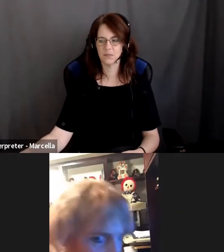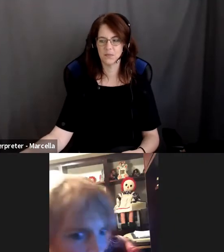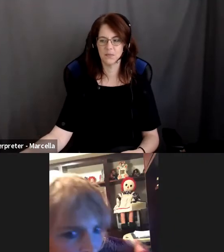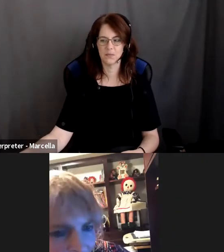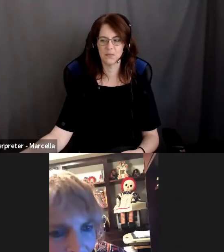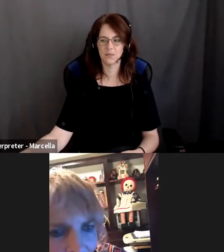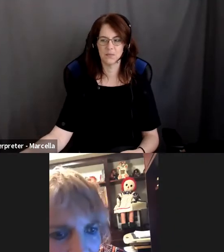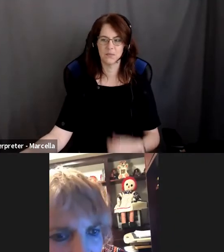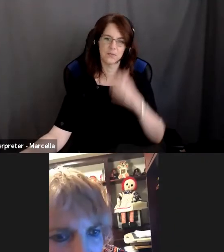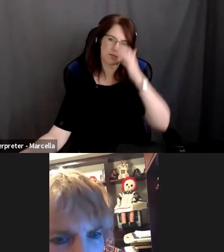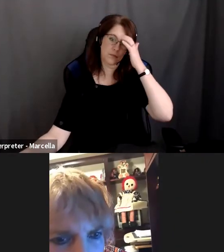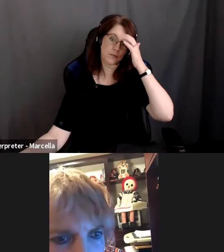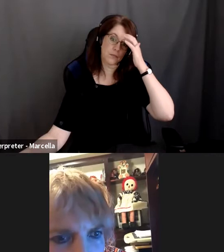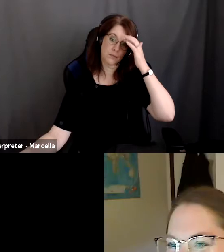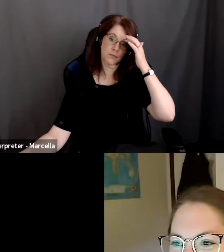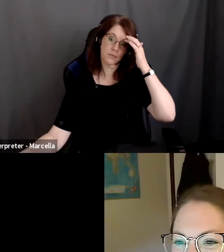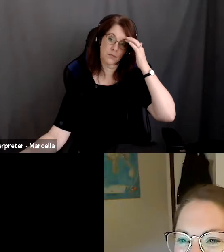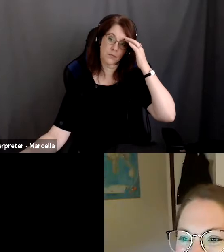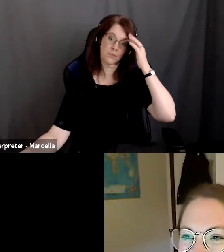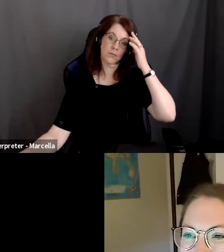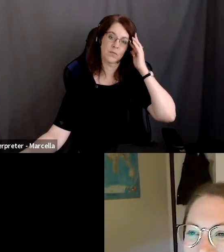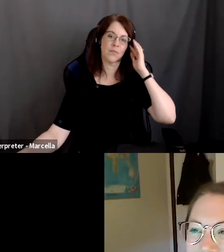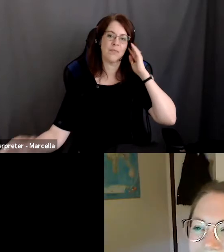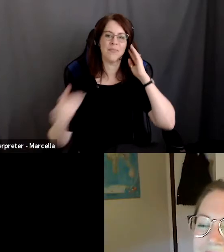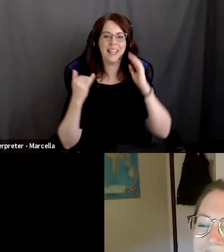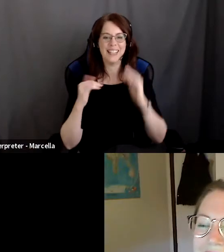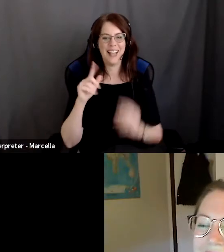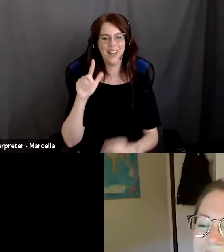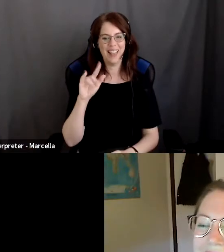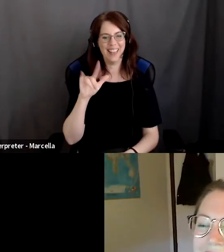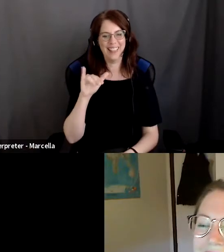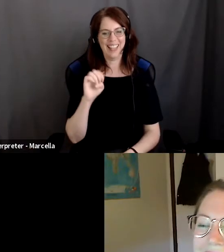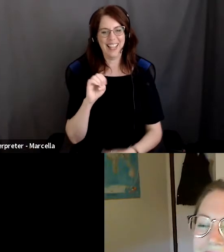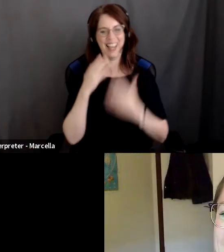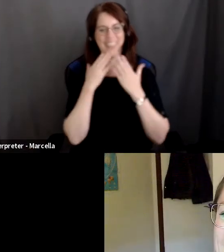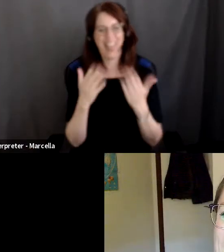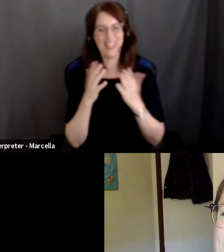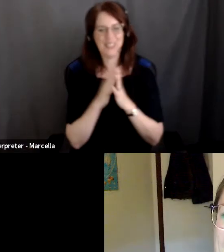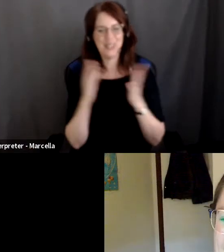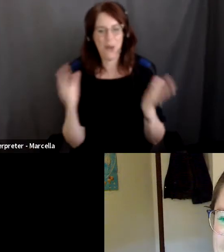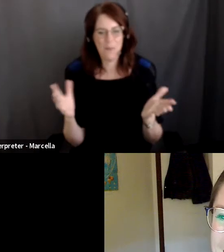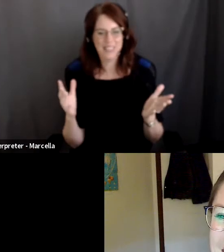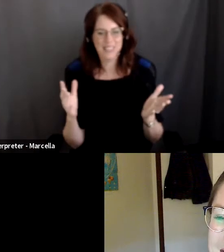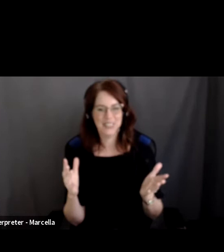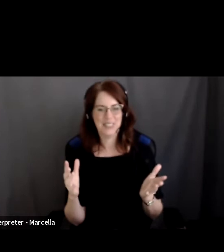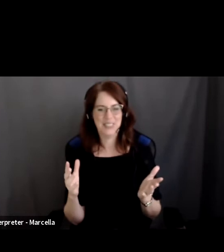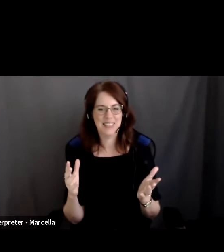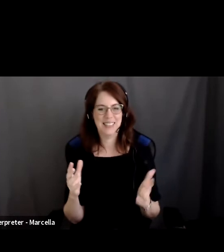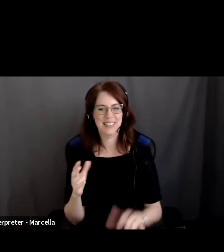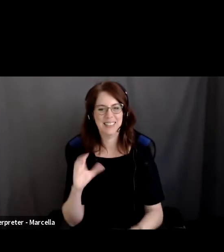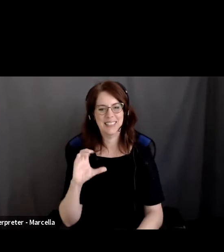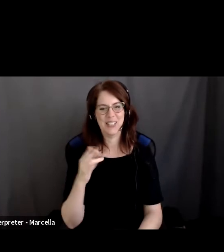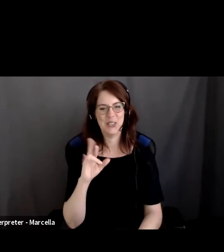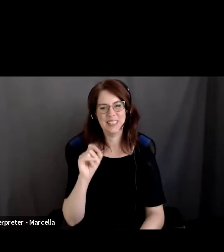Now I think Lily is gonna. Yeah, thank you so much, Christina. This